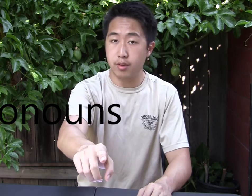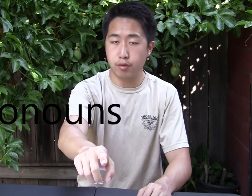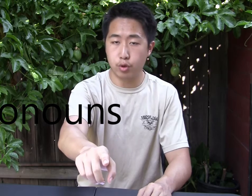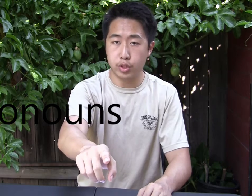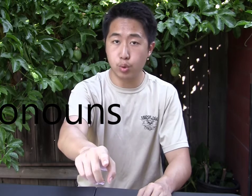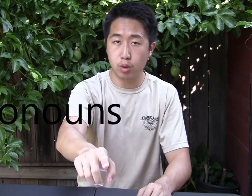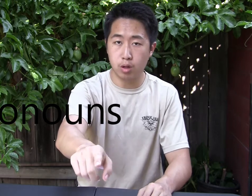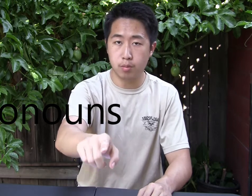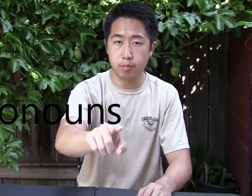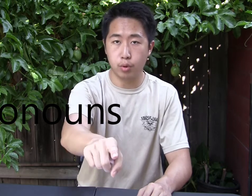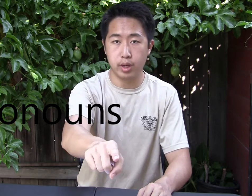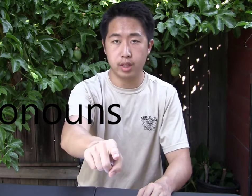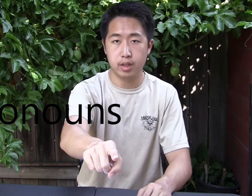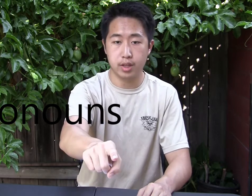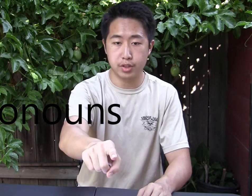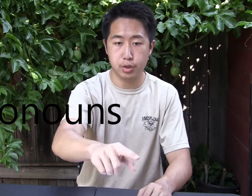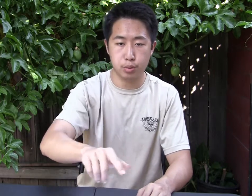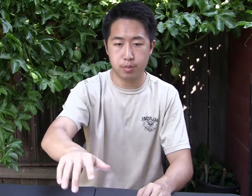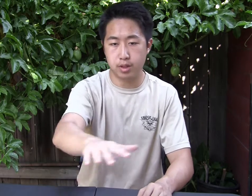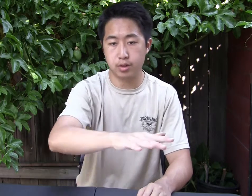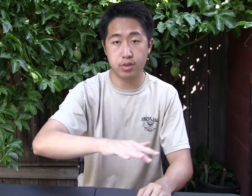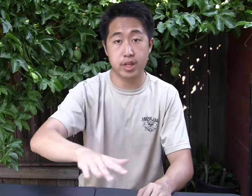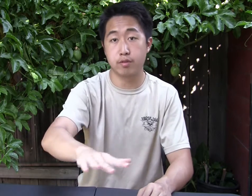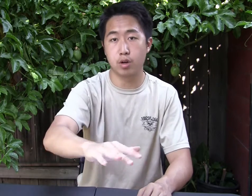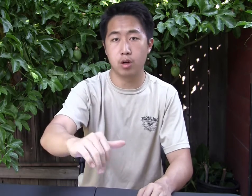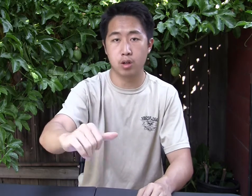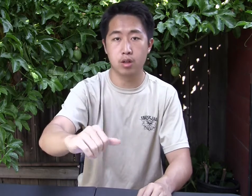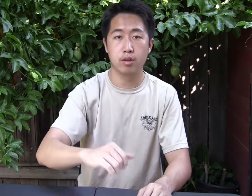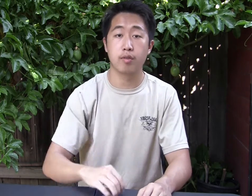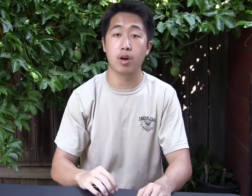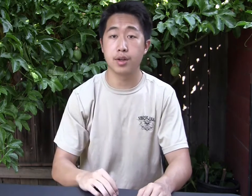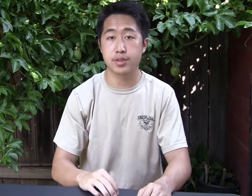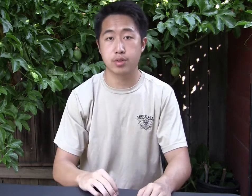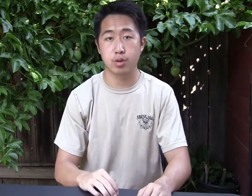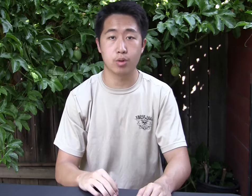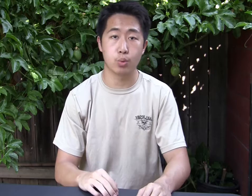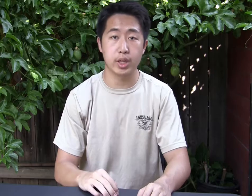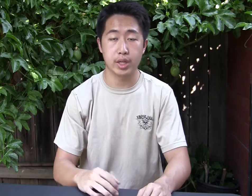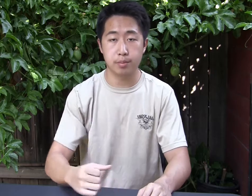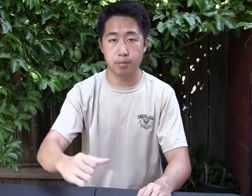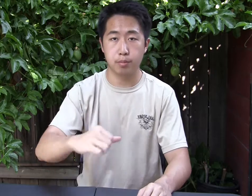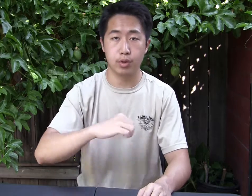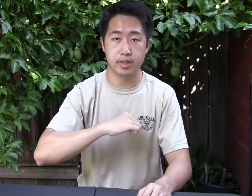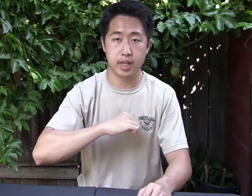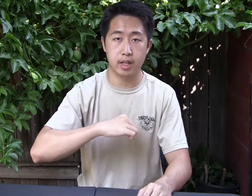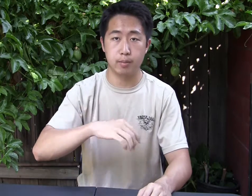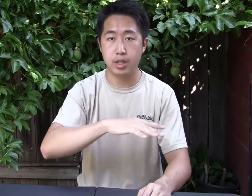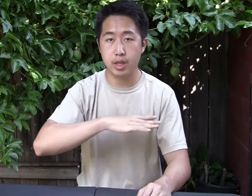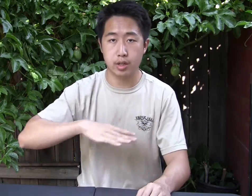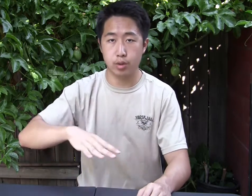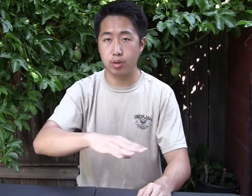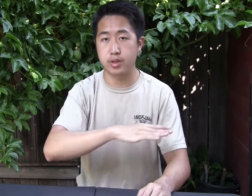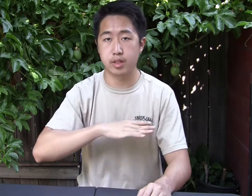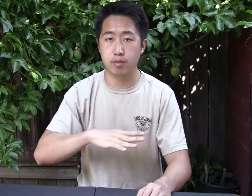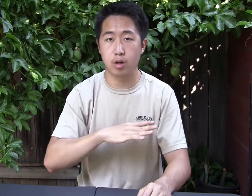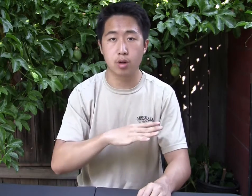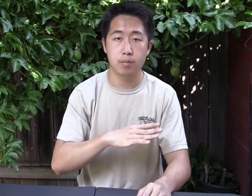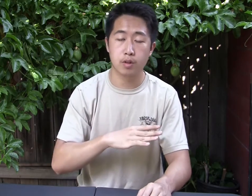For you all, point at you, do the sign for all. For us, or we, point the sign at me and do the sign for all.